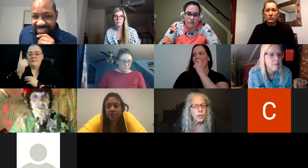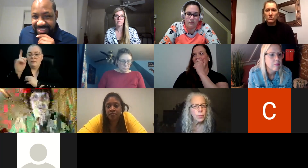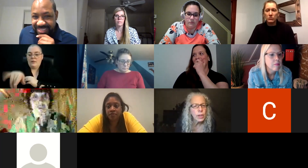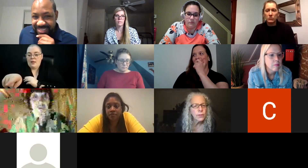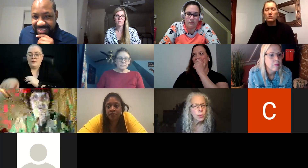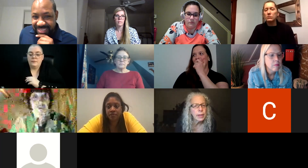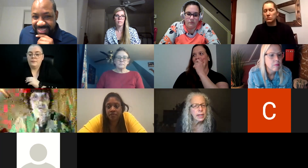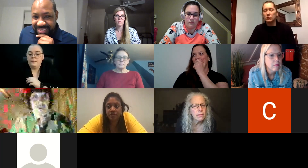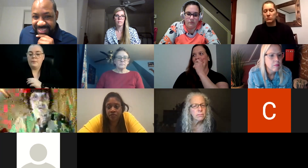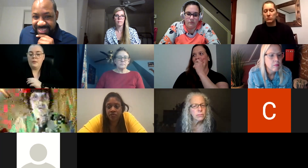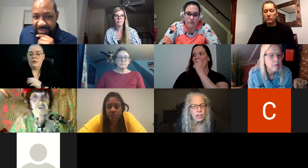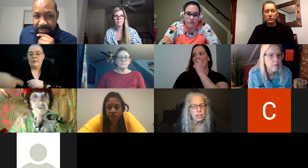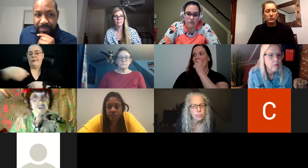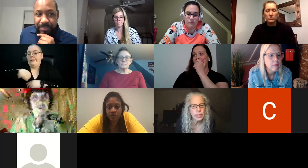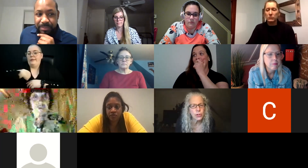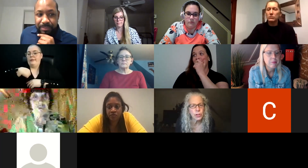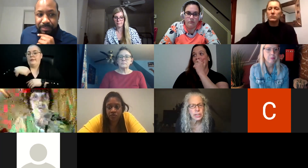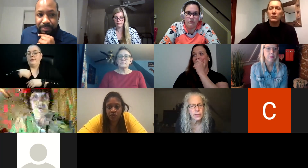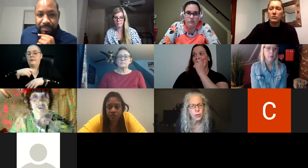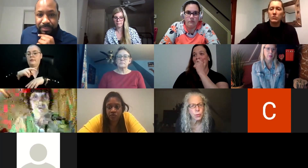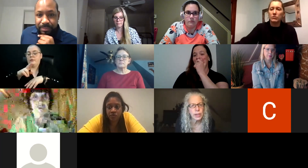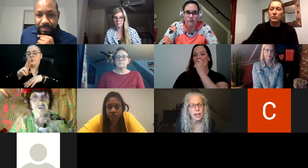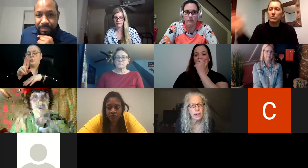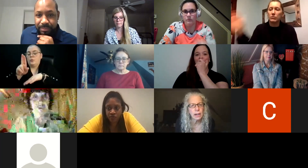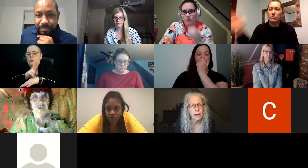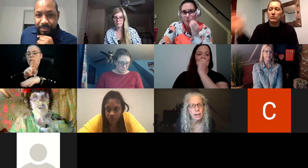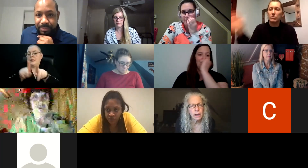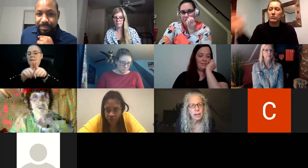We'll give you a minute just to make sure to see if you're doing that.